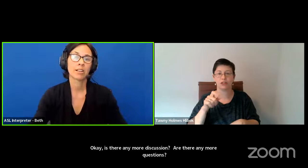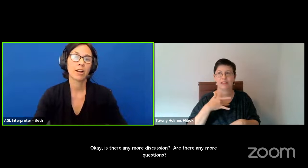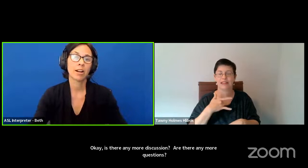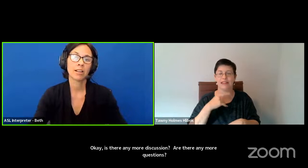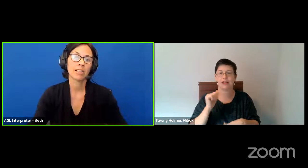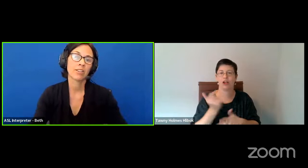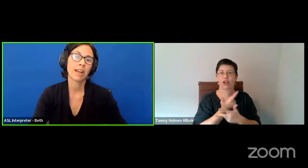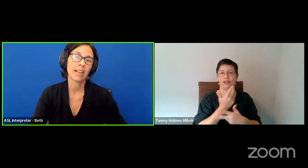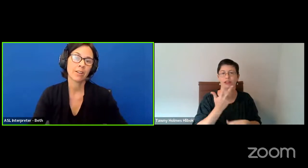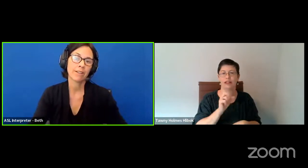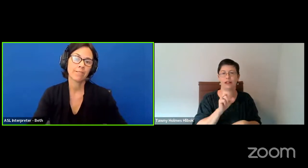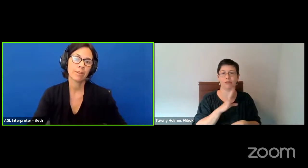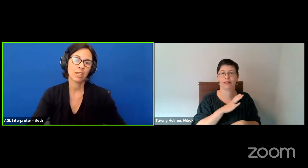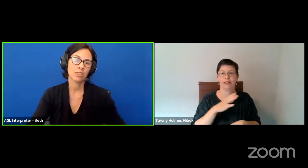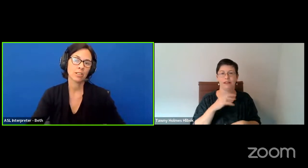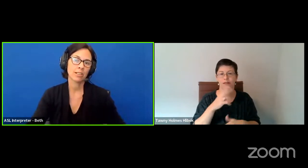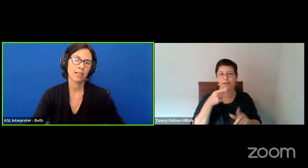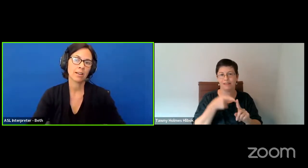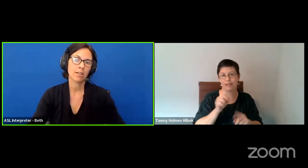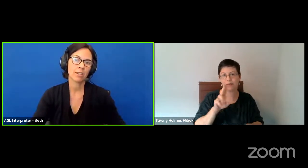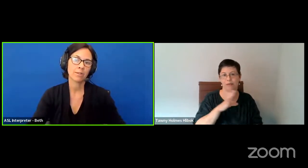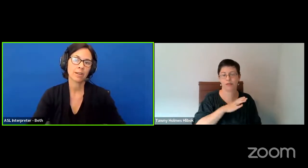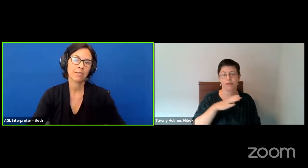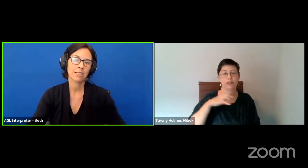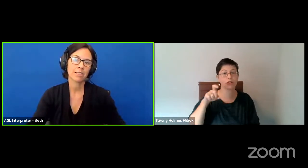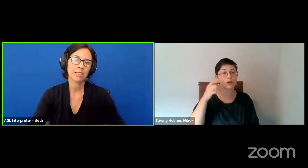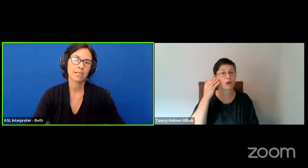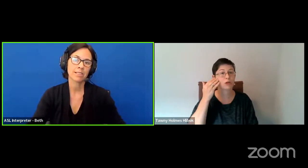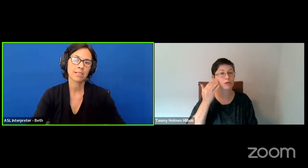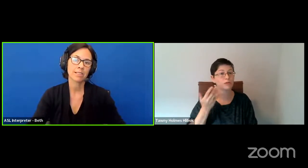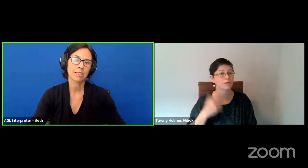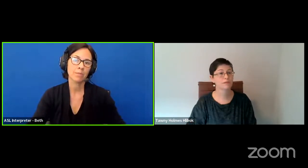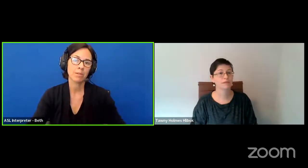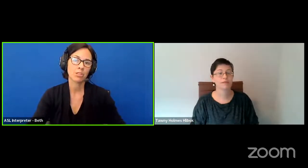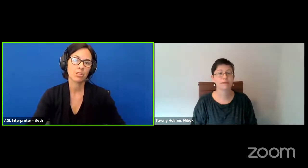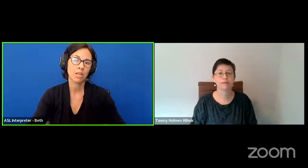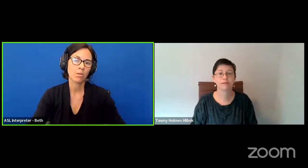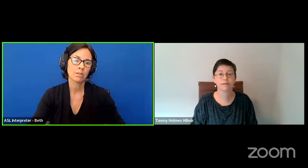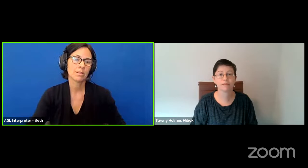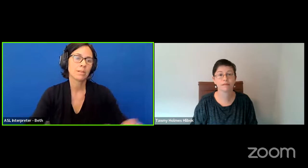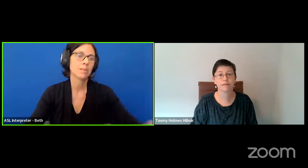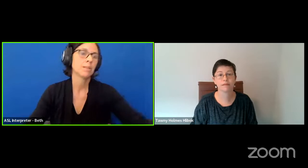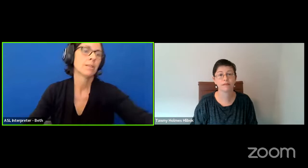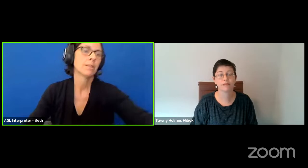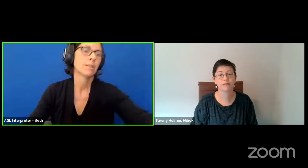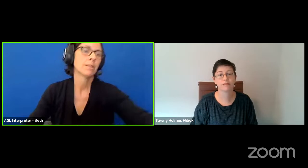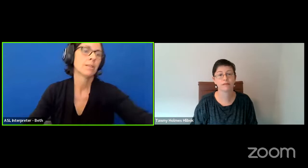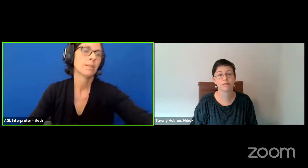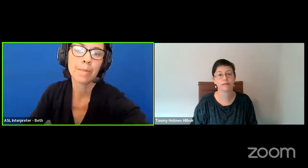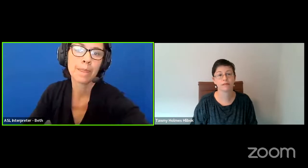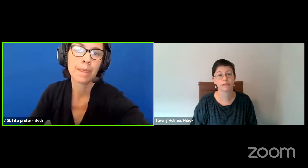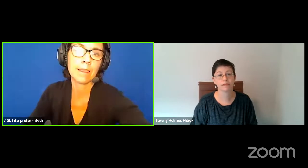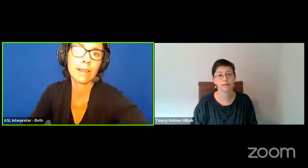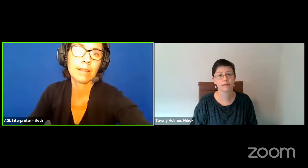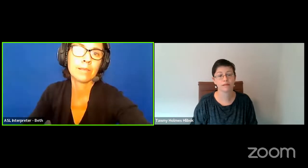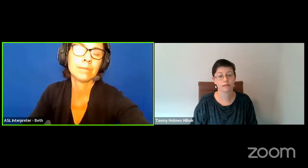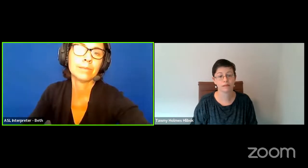Is there any other information that all three of the subcommittees maybe should know?